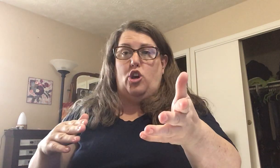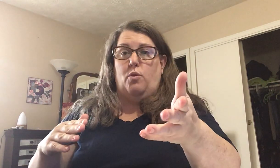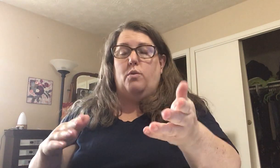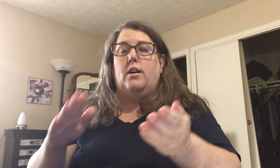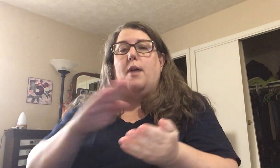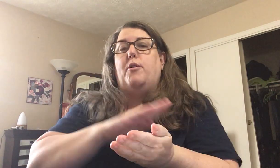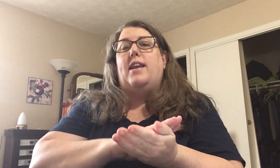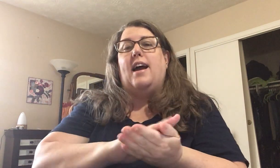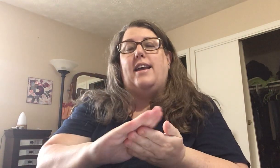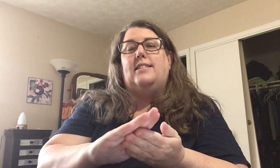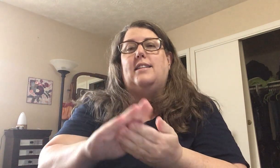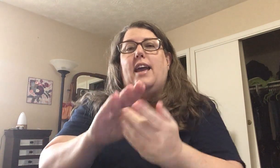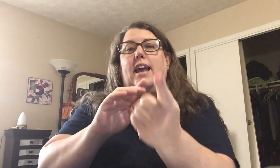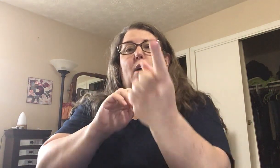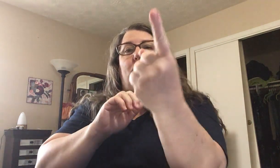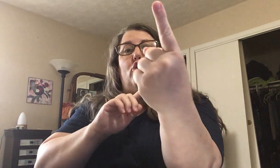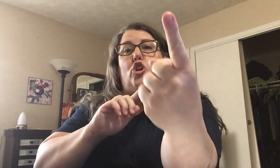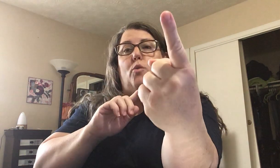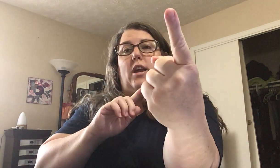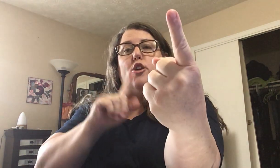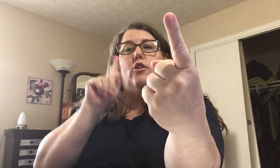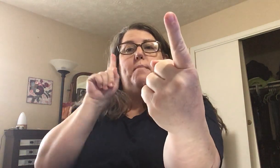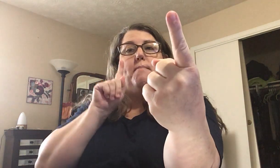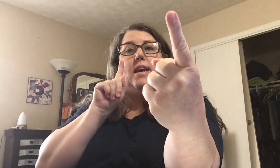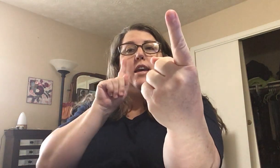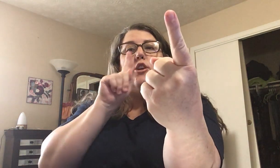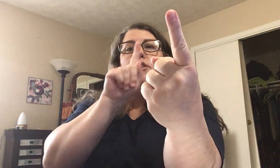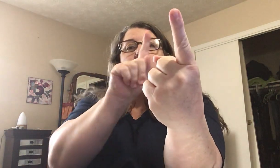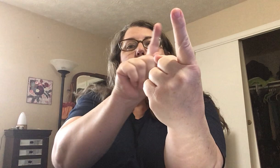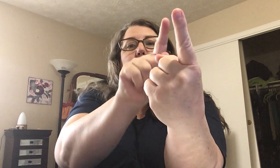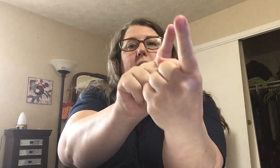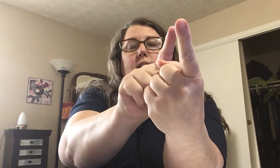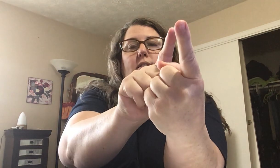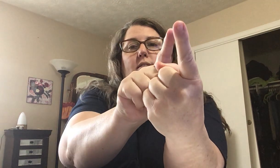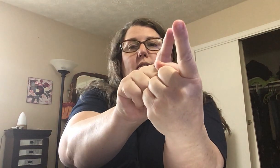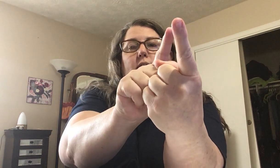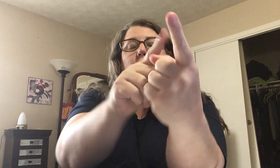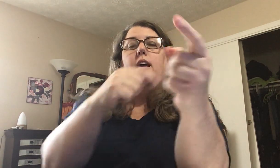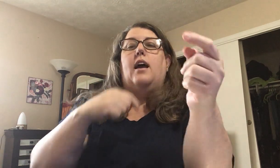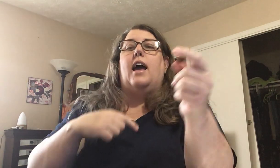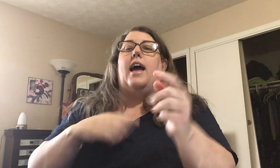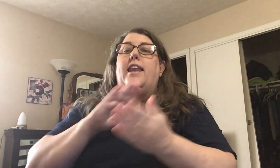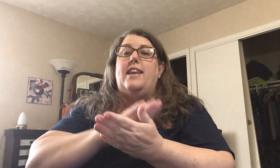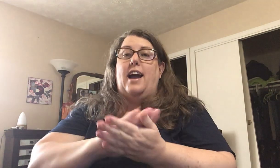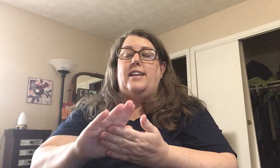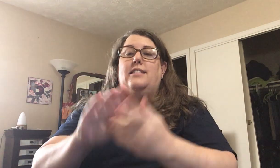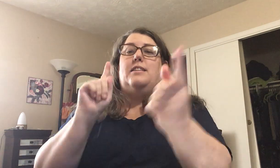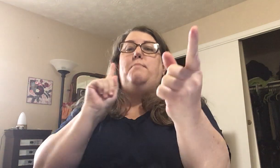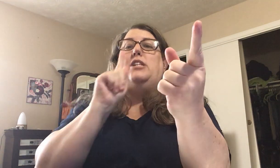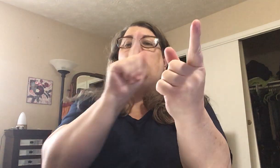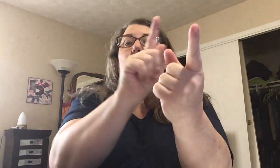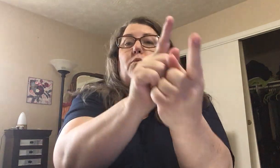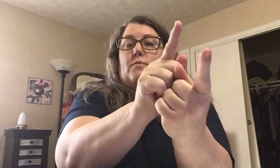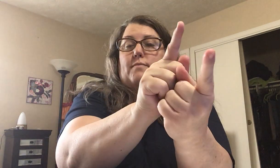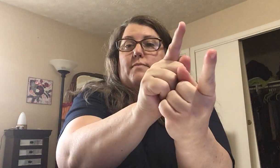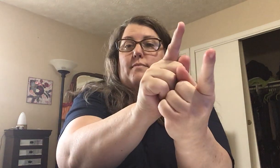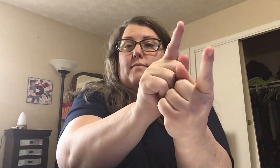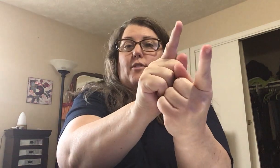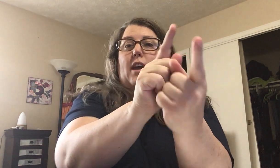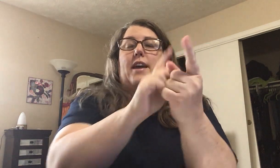you, I put nice and I'll put you here, me here, and meet. Nice to meet you. Okay?